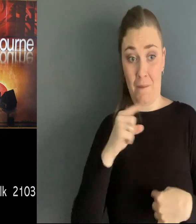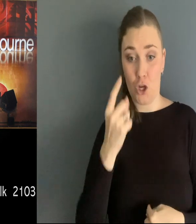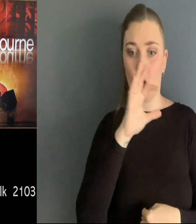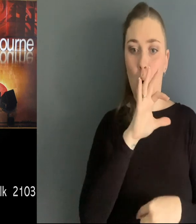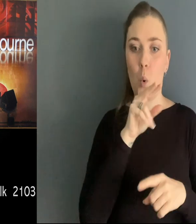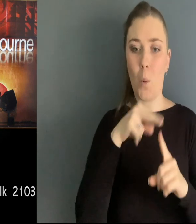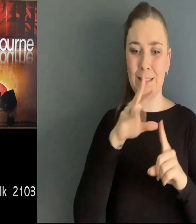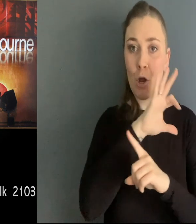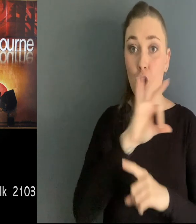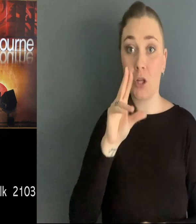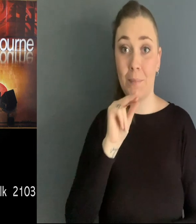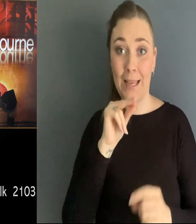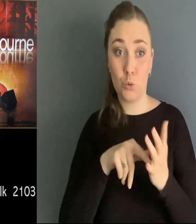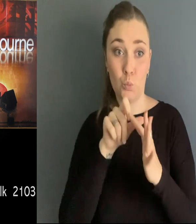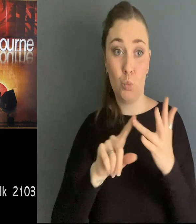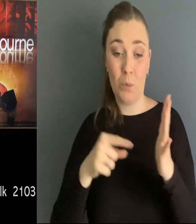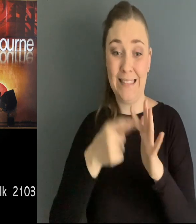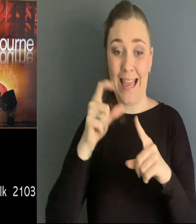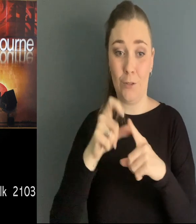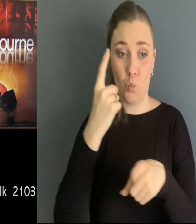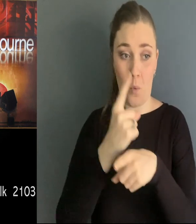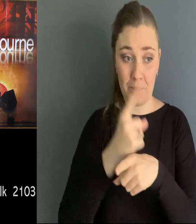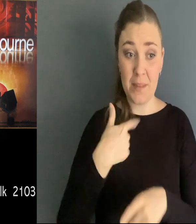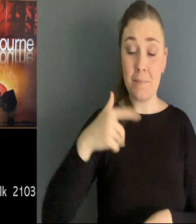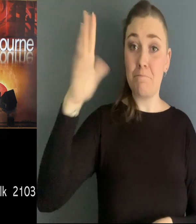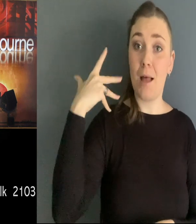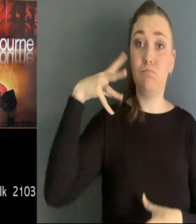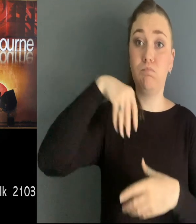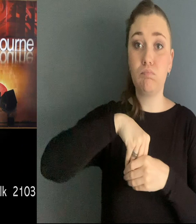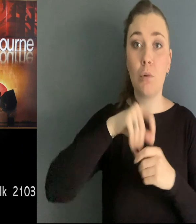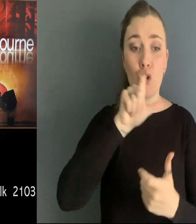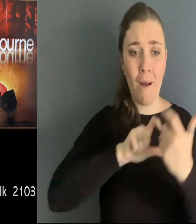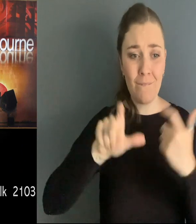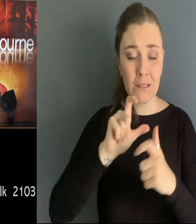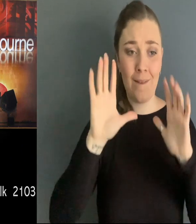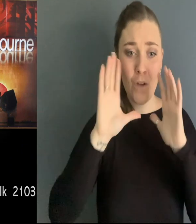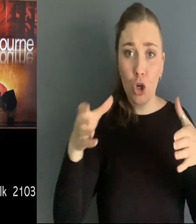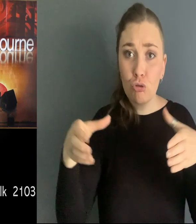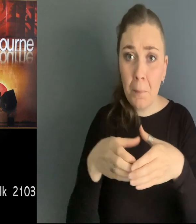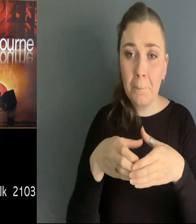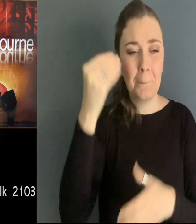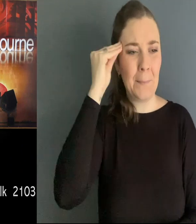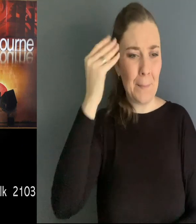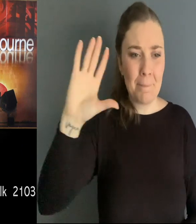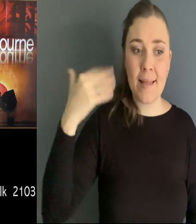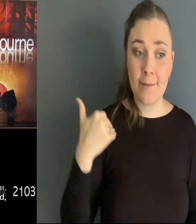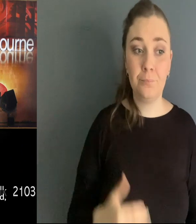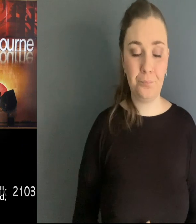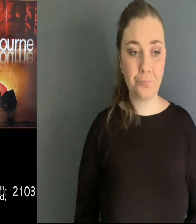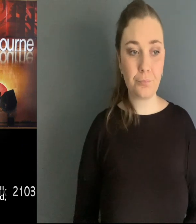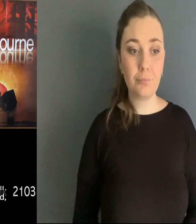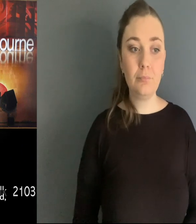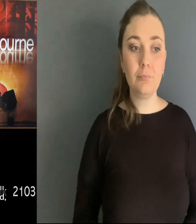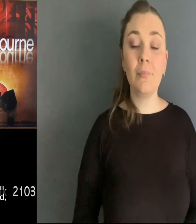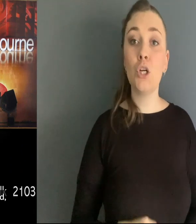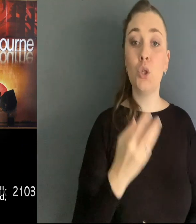to do so i have also participated in conferences focus groups and committees in